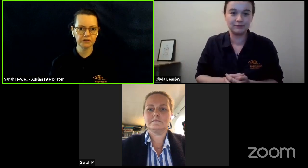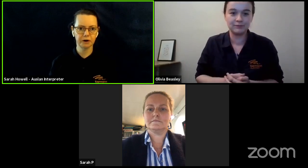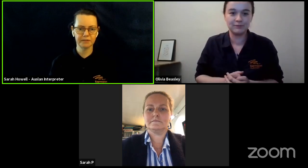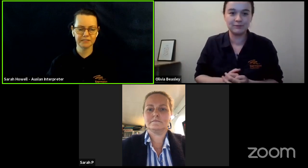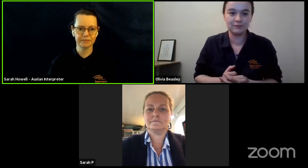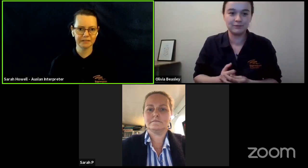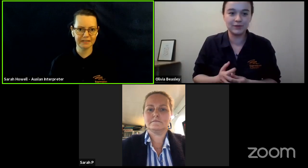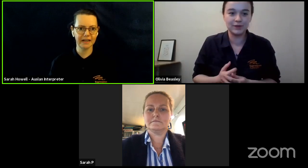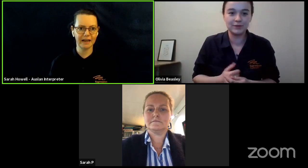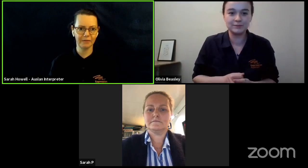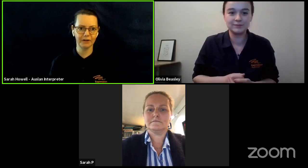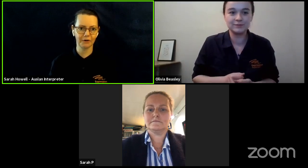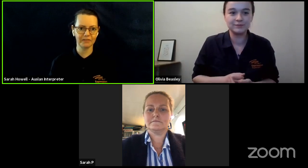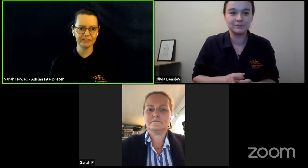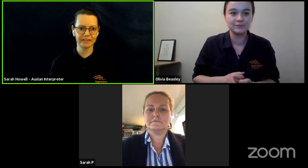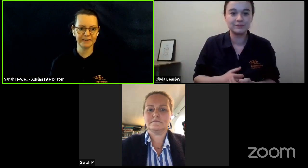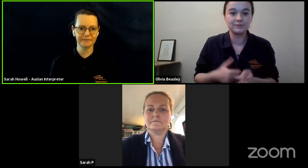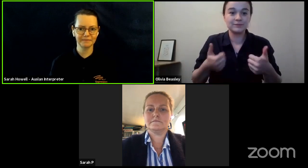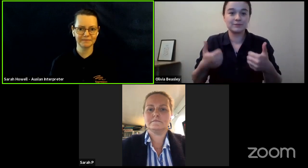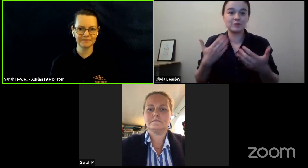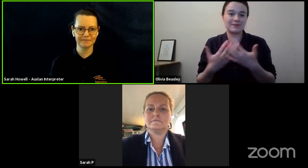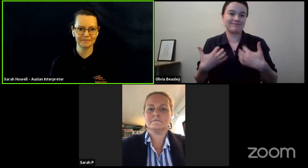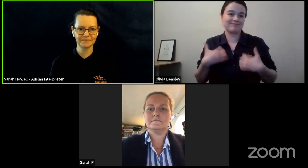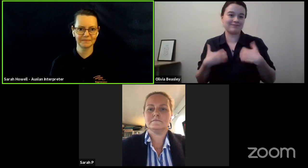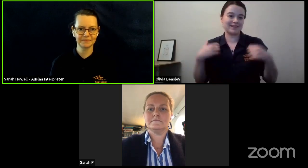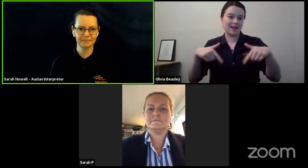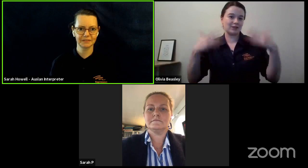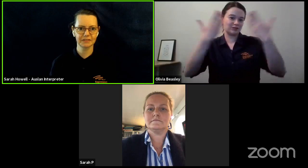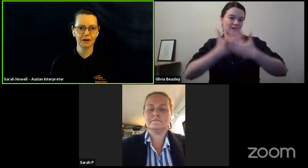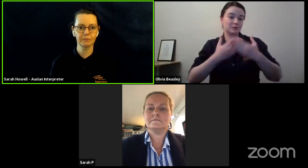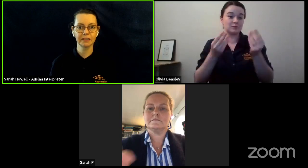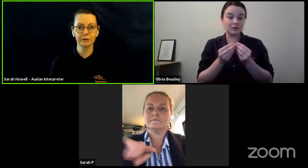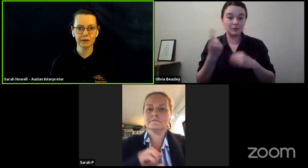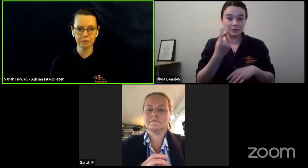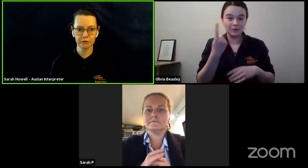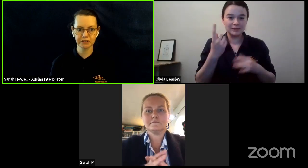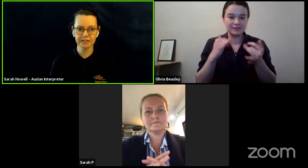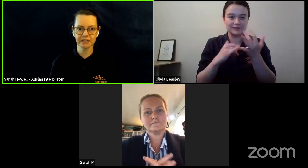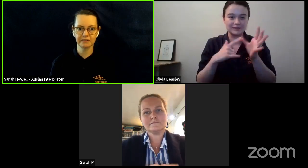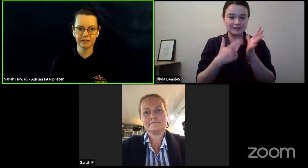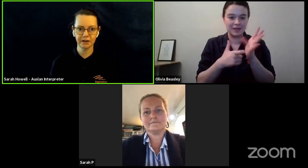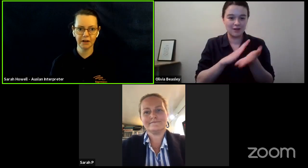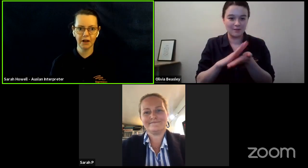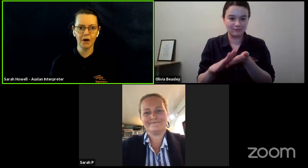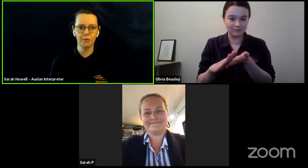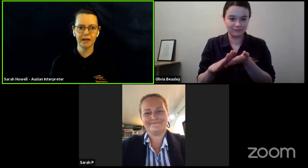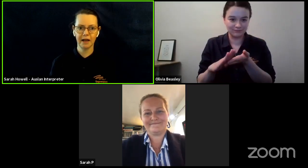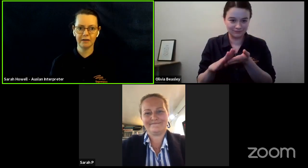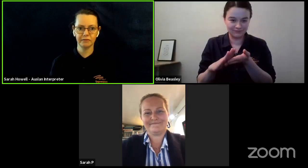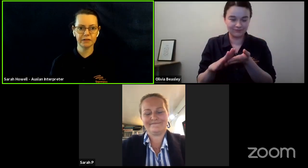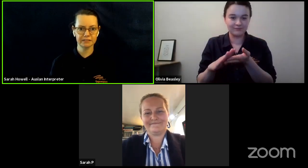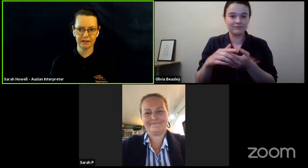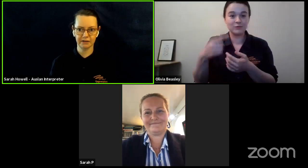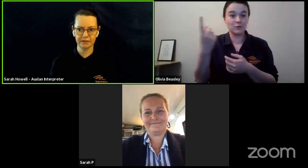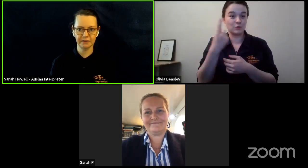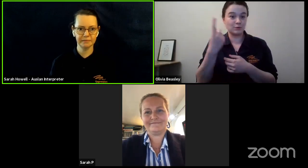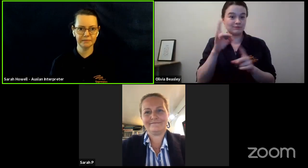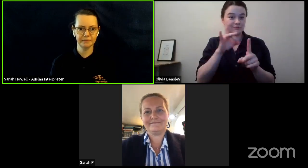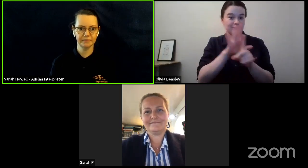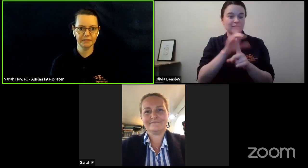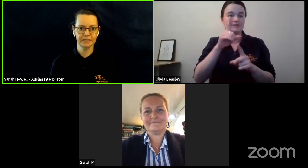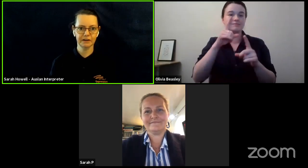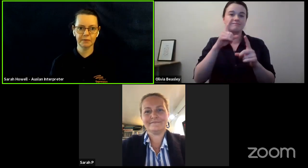inclusion to our best ability and we grow every day. So I'm really looking forward to this evening. We have